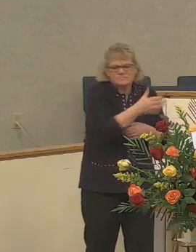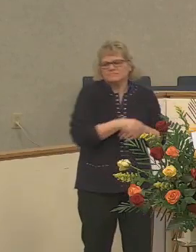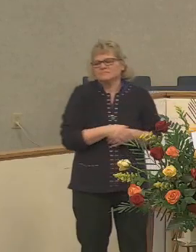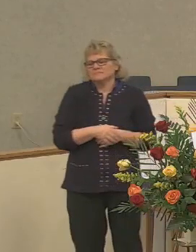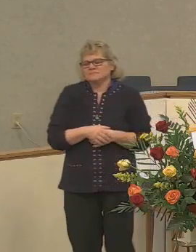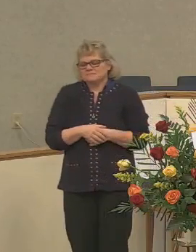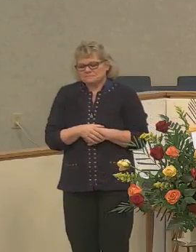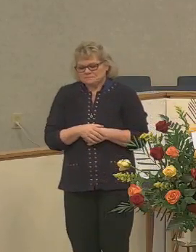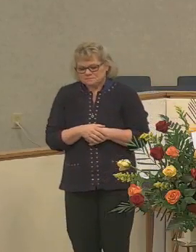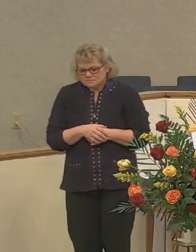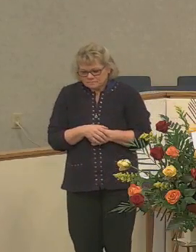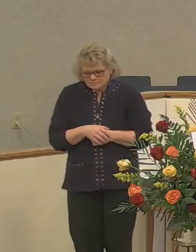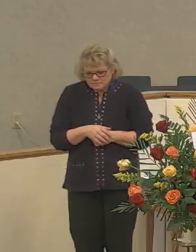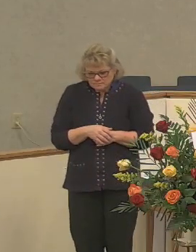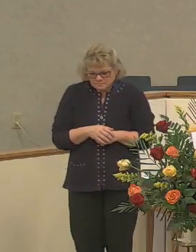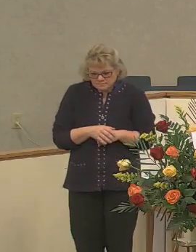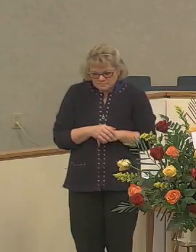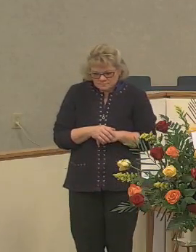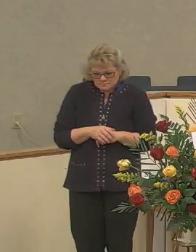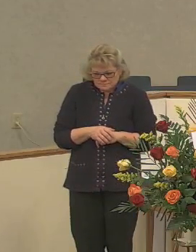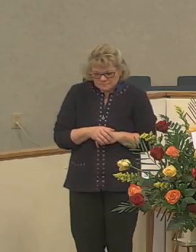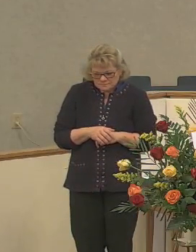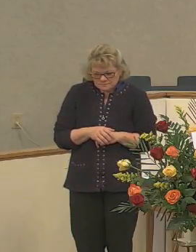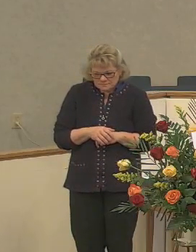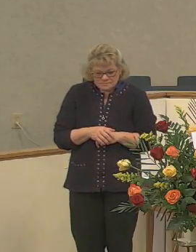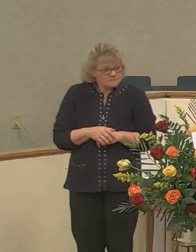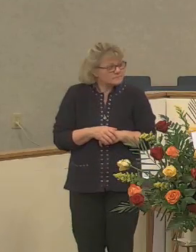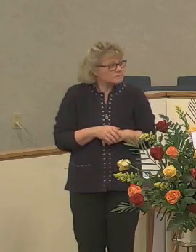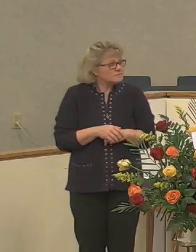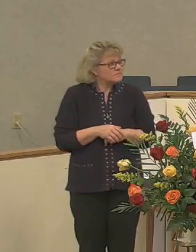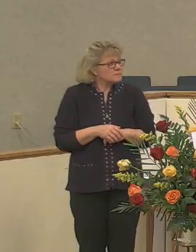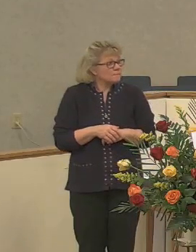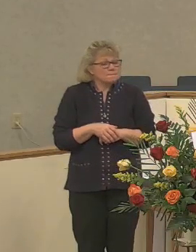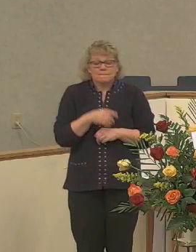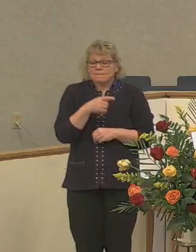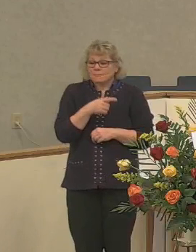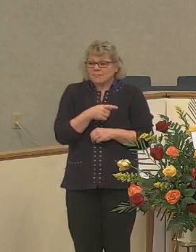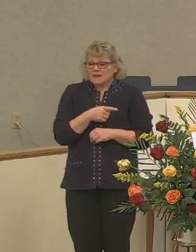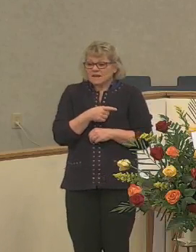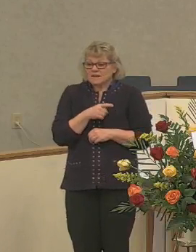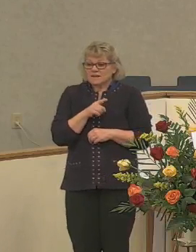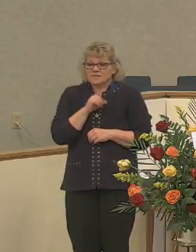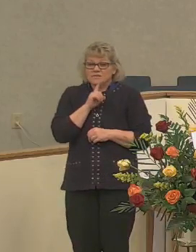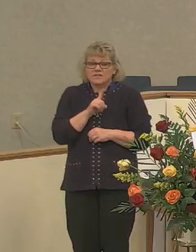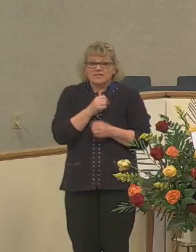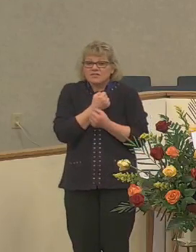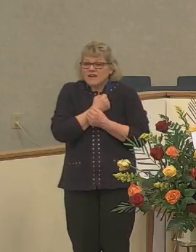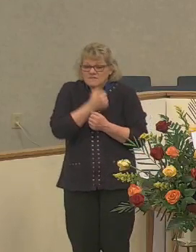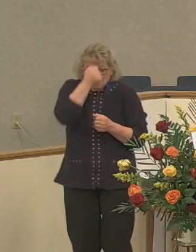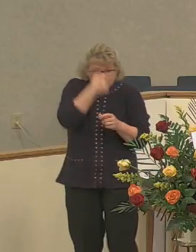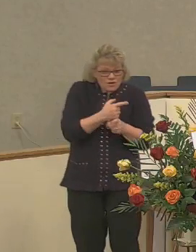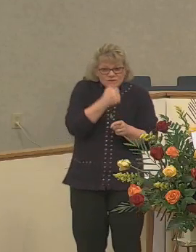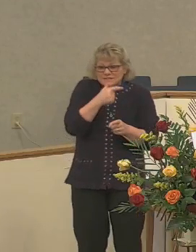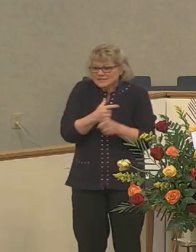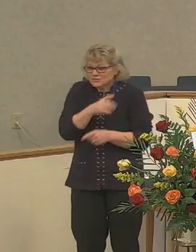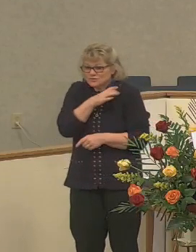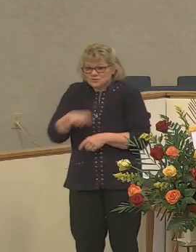somebody there for them. He, he impacted his fellow brothers and sisters in